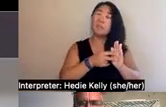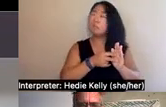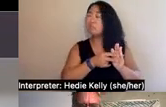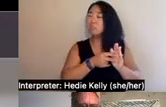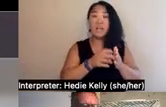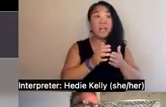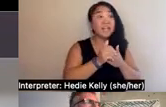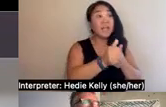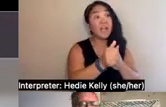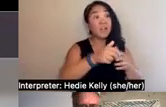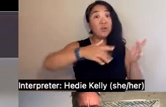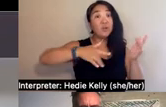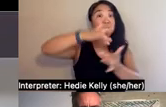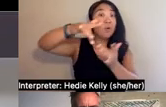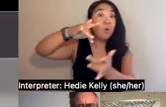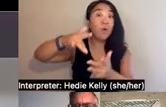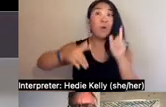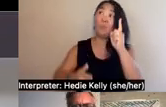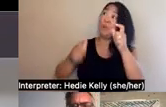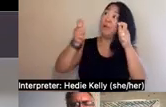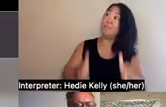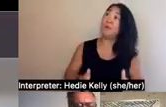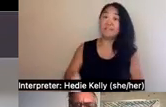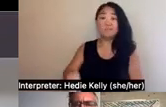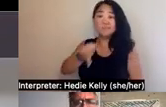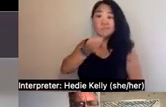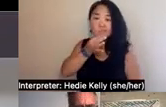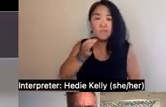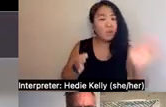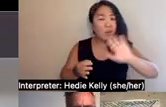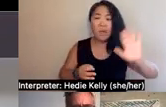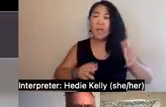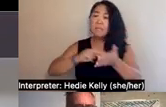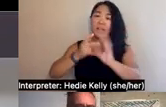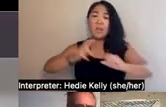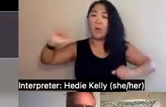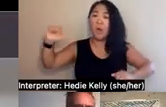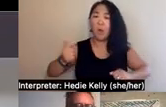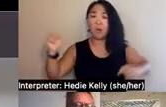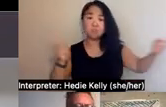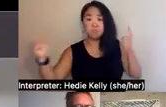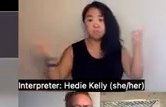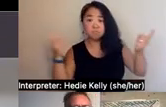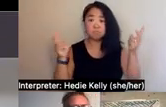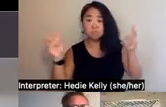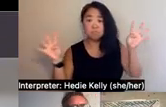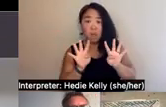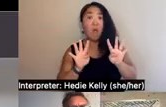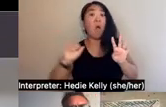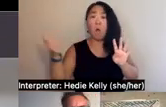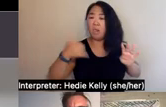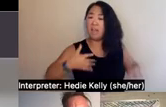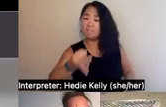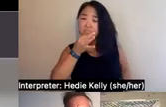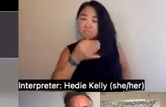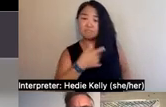guided tour with one person as an expert. The walk is really about the expertise we all bring to it with our personal perspectives. And so, but we